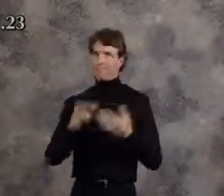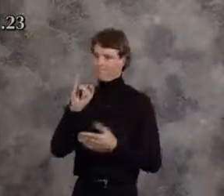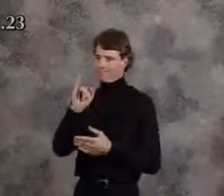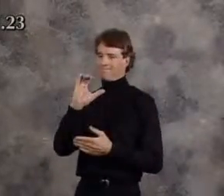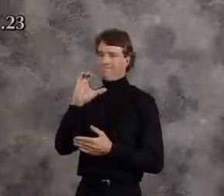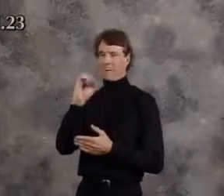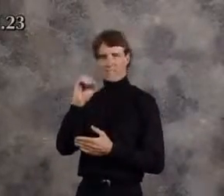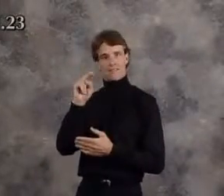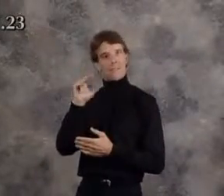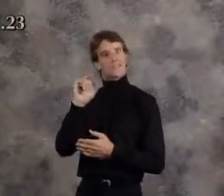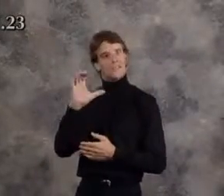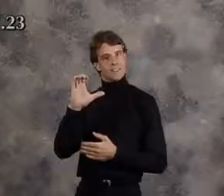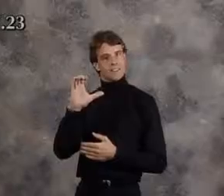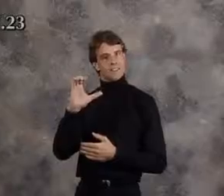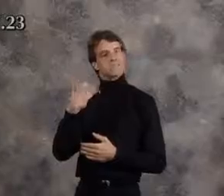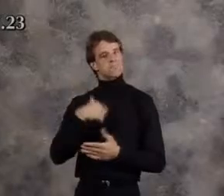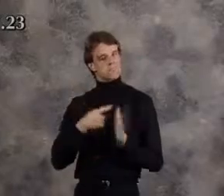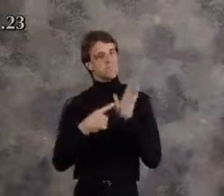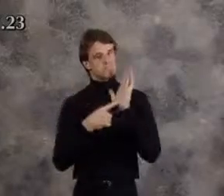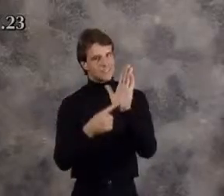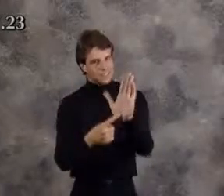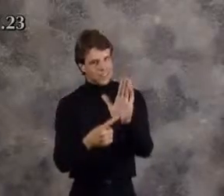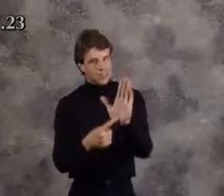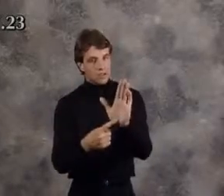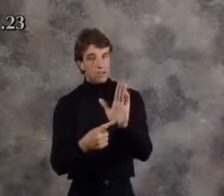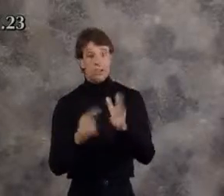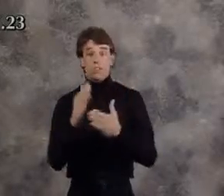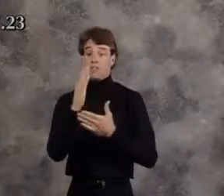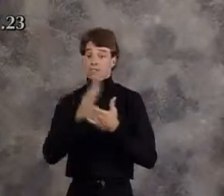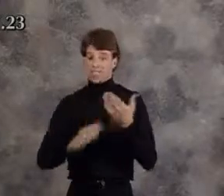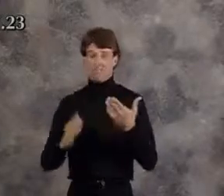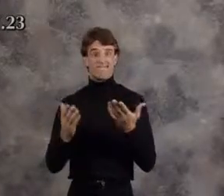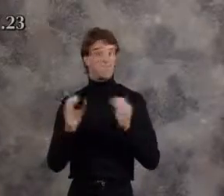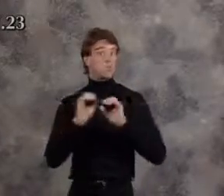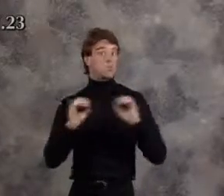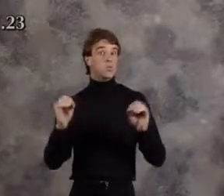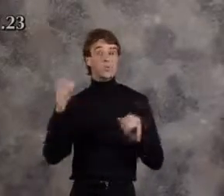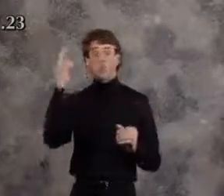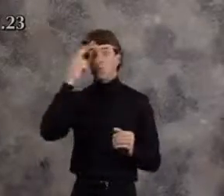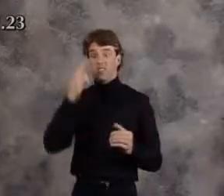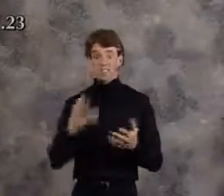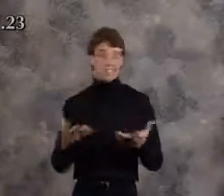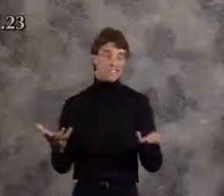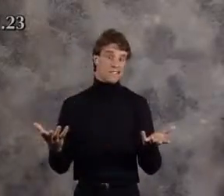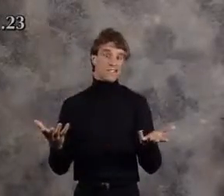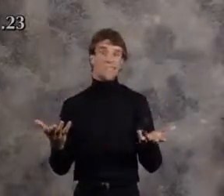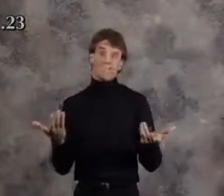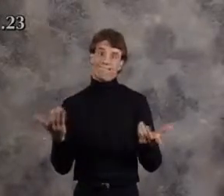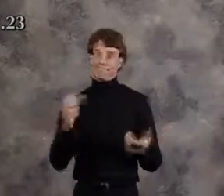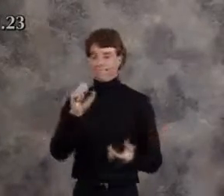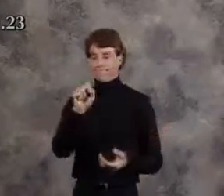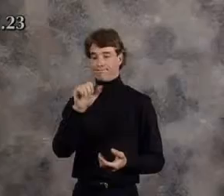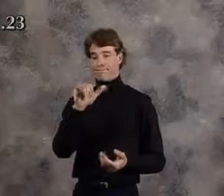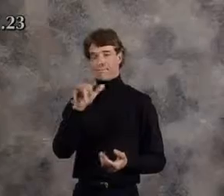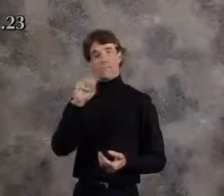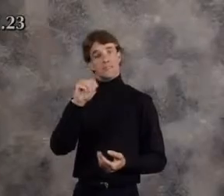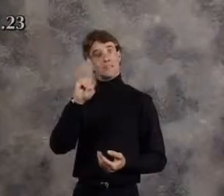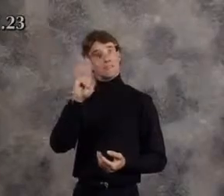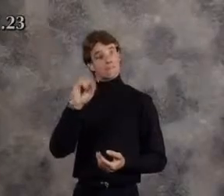signed, which I will explain. Some are iconic symbols, and some are symbols representing